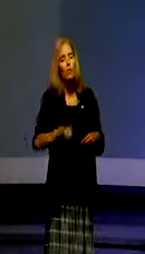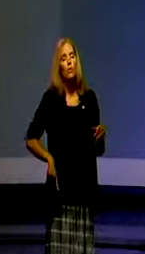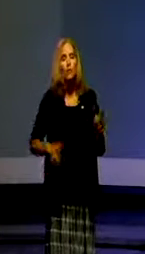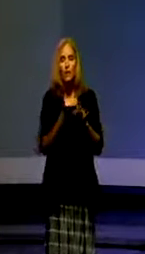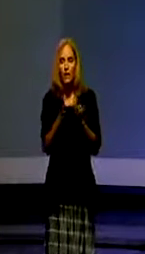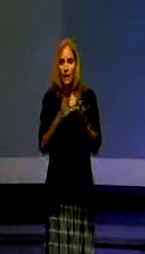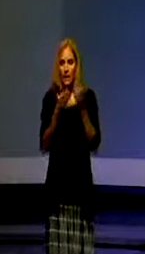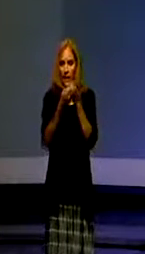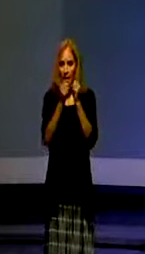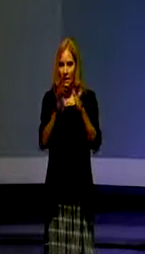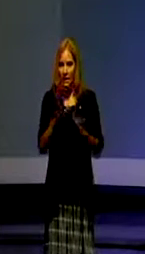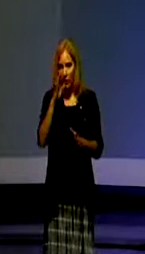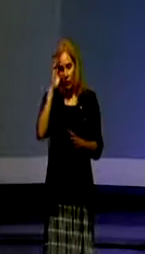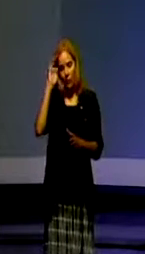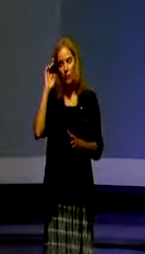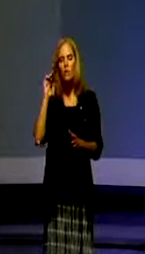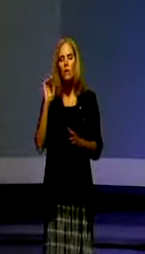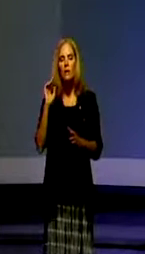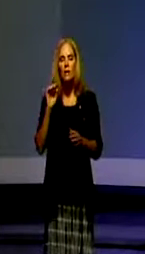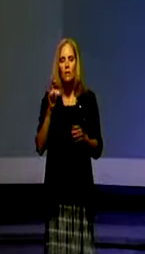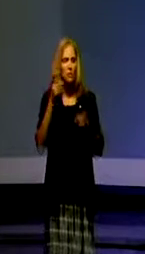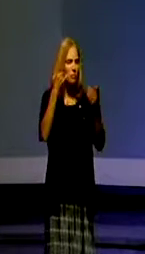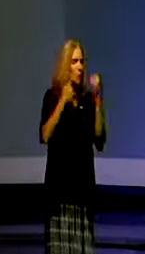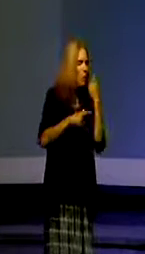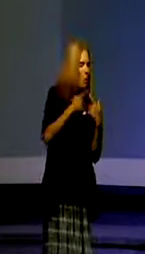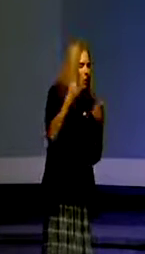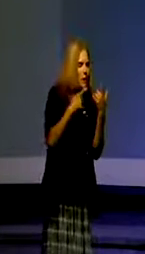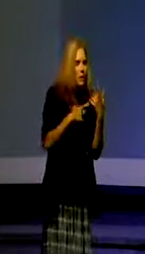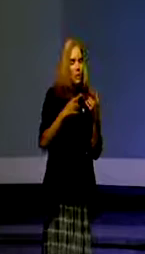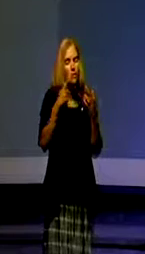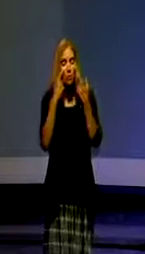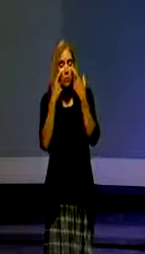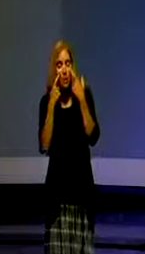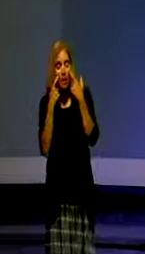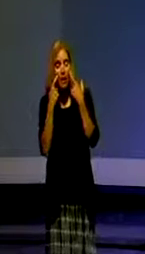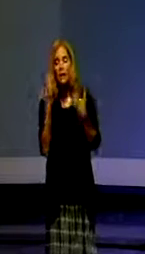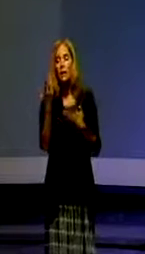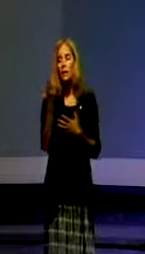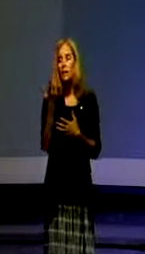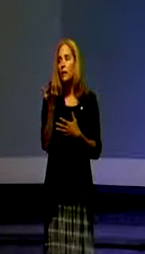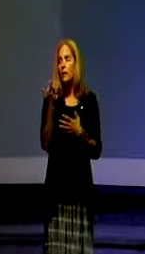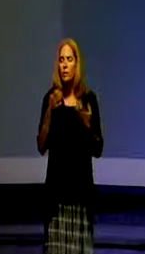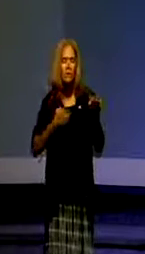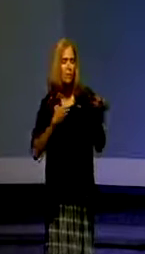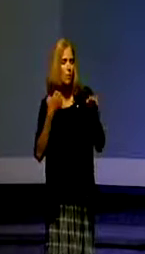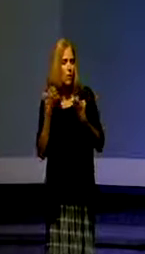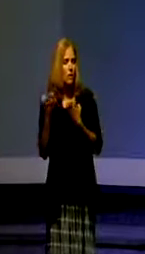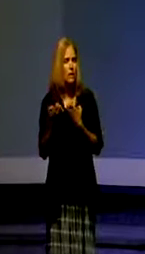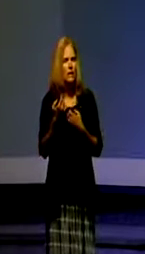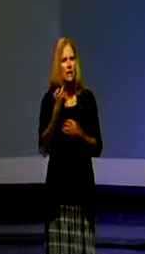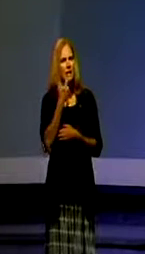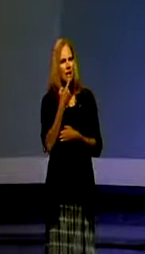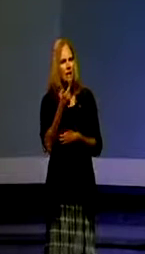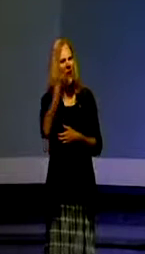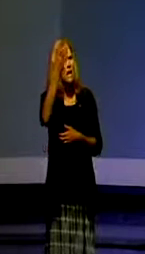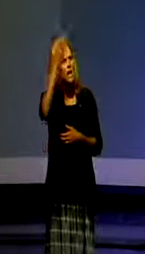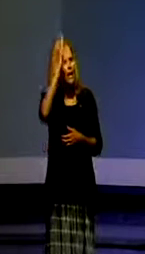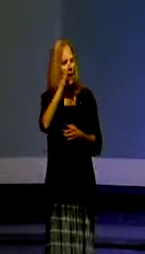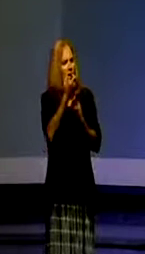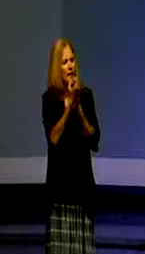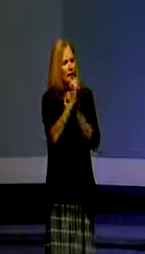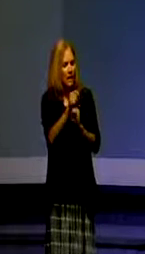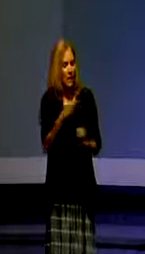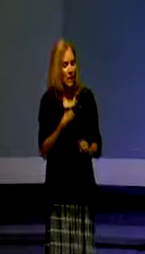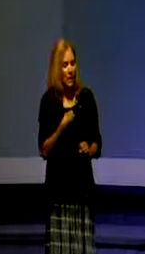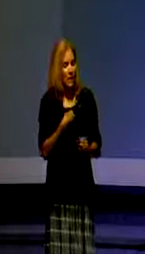his Savior. He was boo-hooing. He was tearful. He was emotional. He said, "God has saved